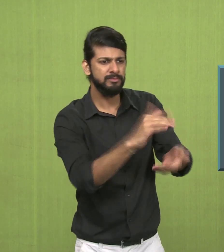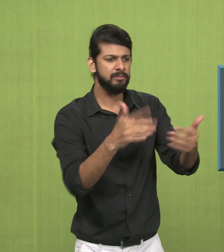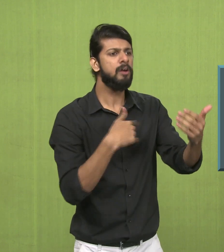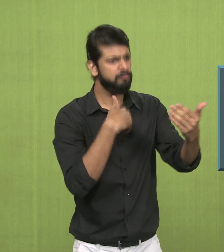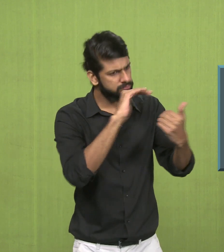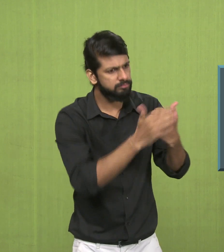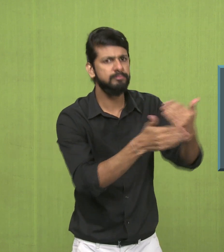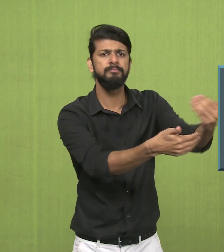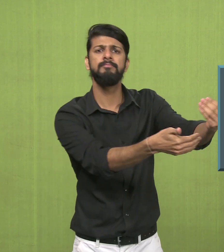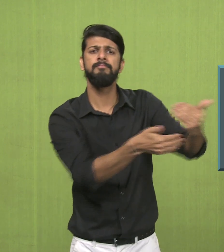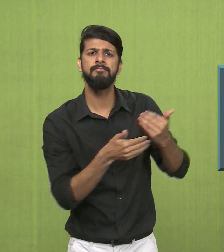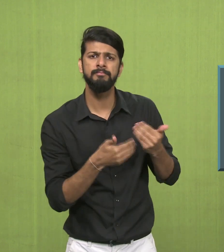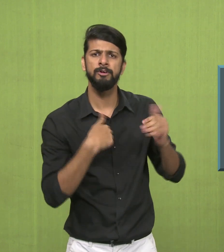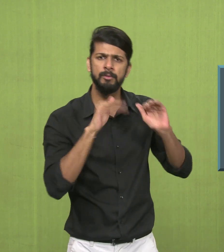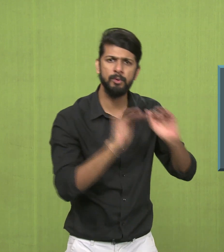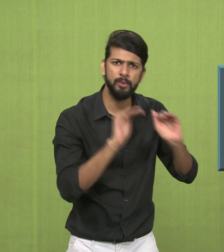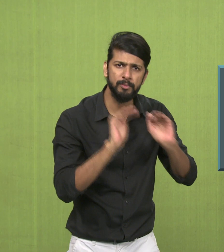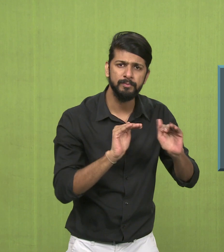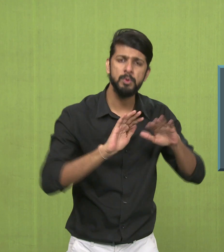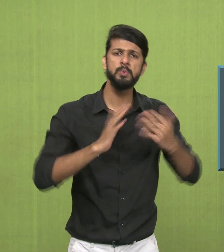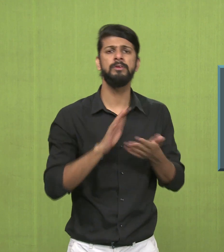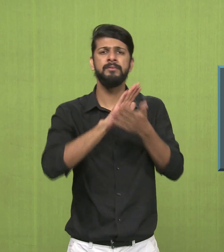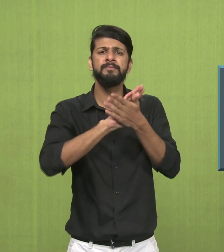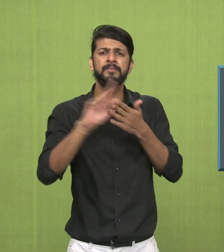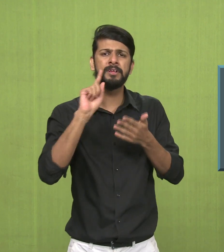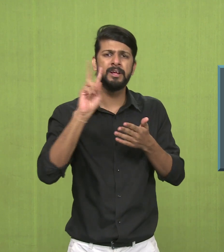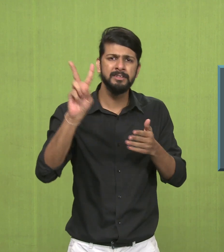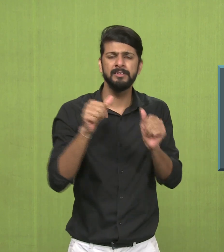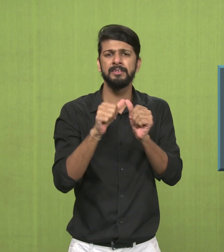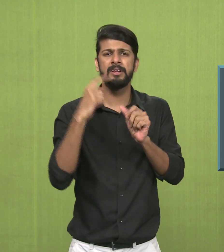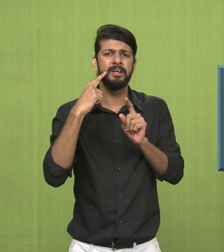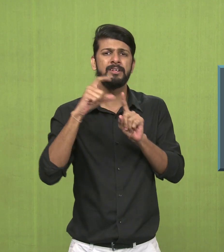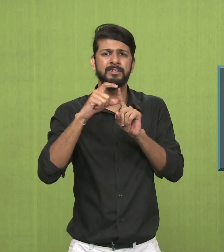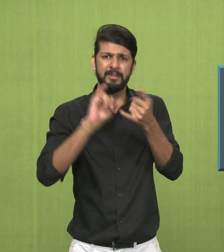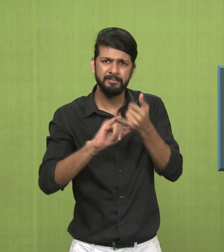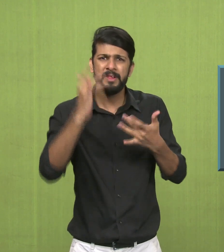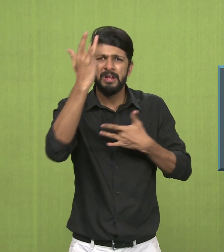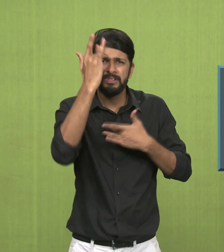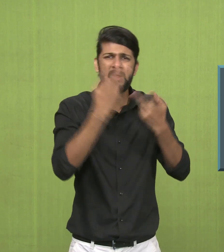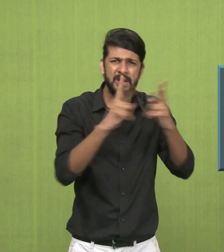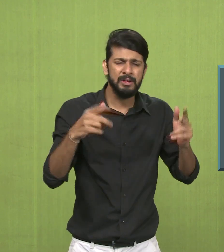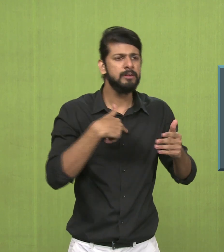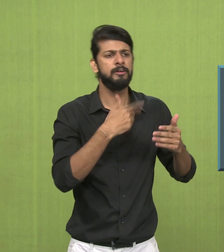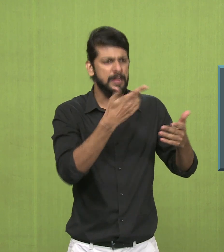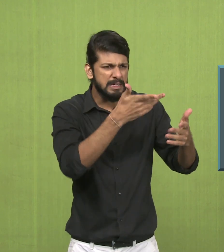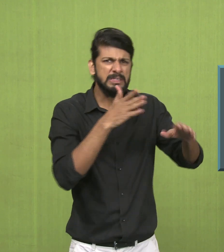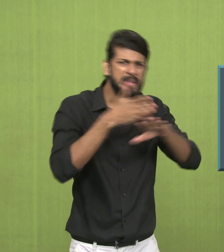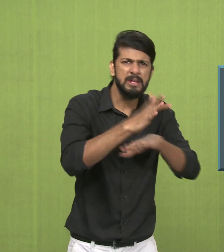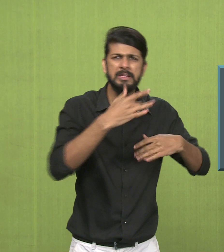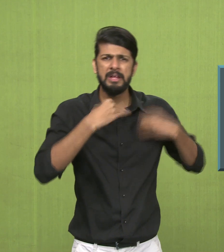an adopted and an adoptive mother of the entire world, of people